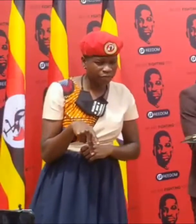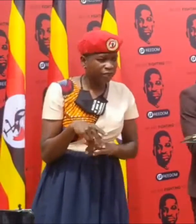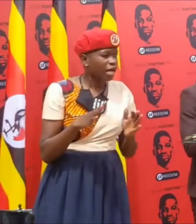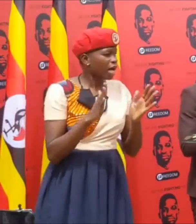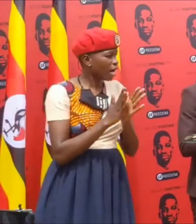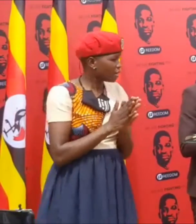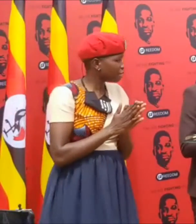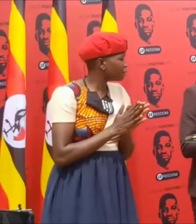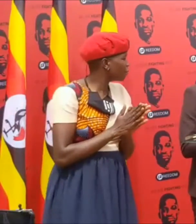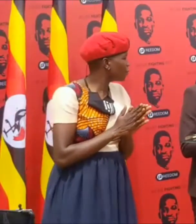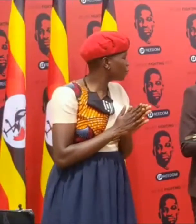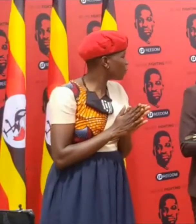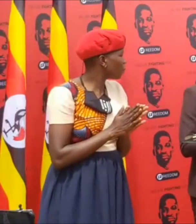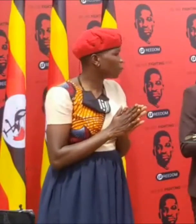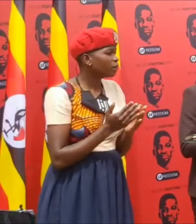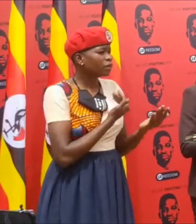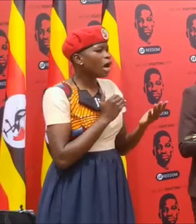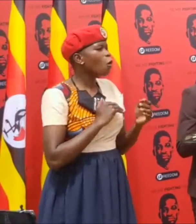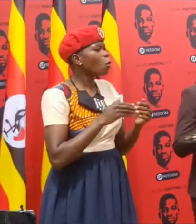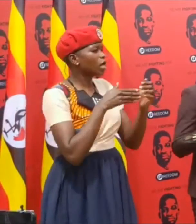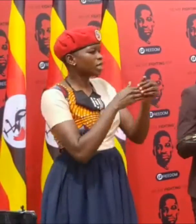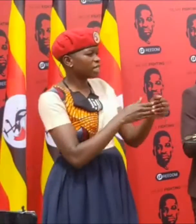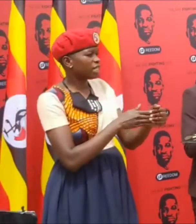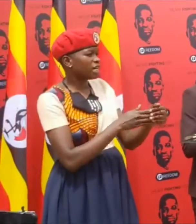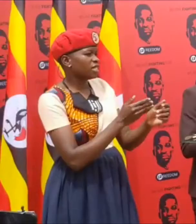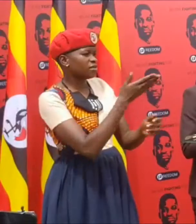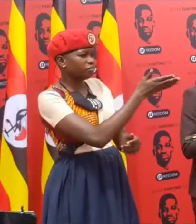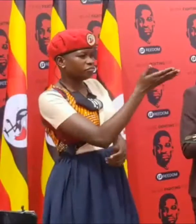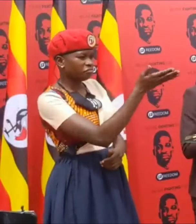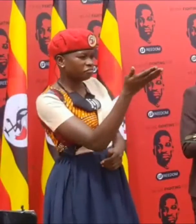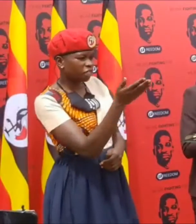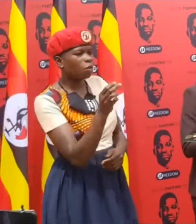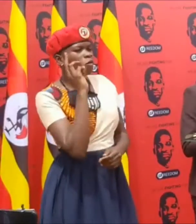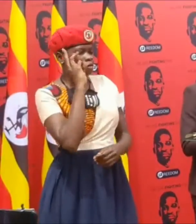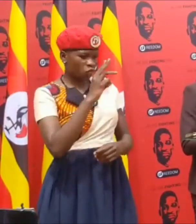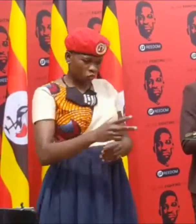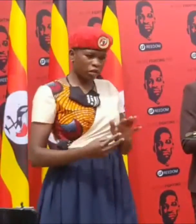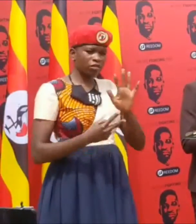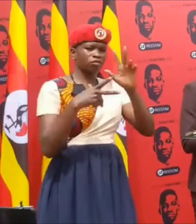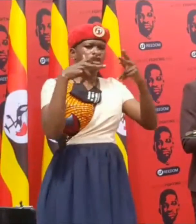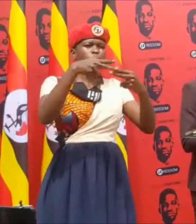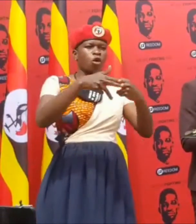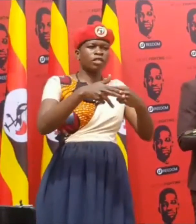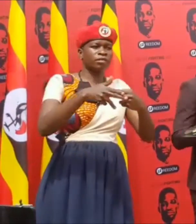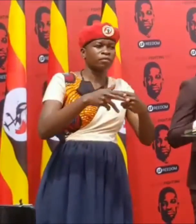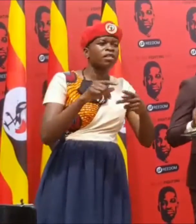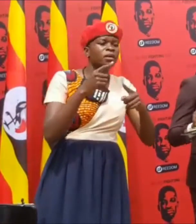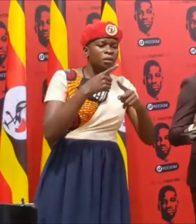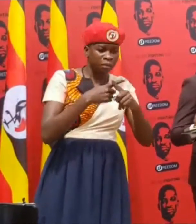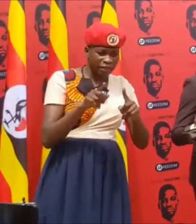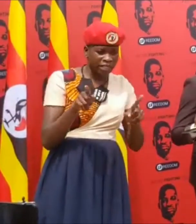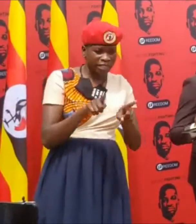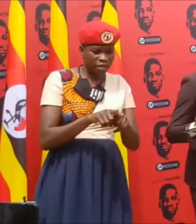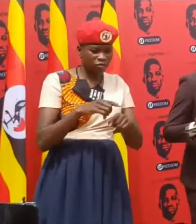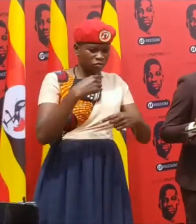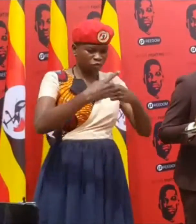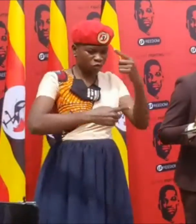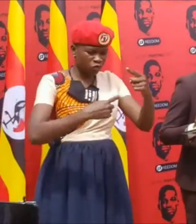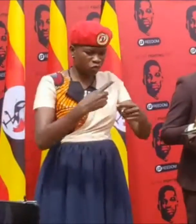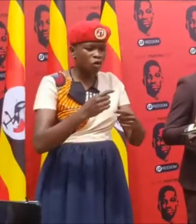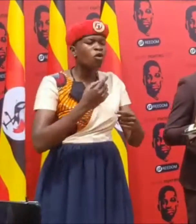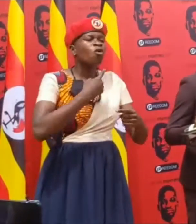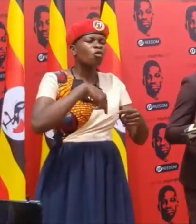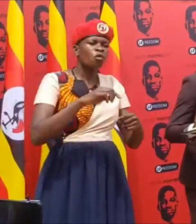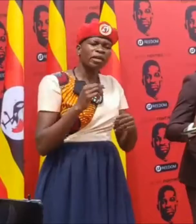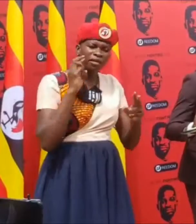And our leaders will be doing that. But even as we get set to do that, we